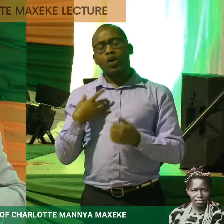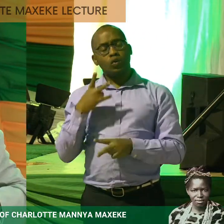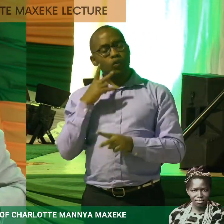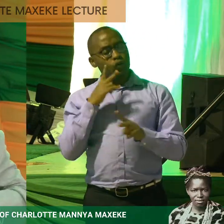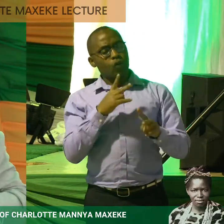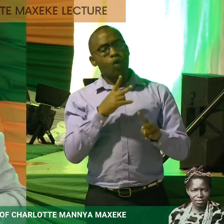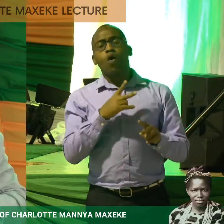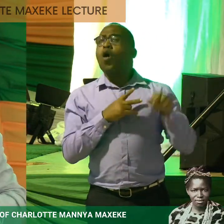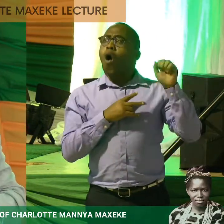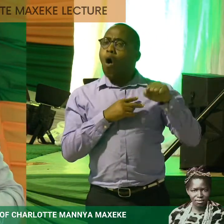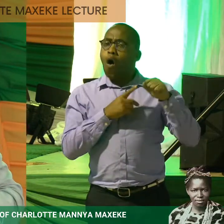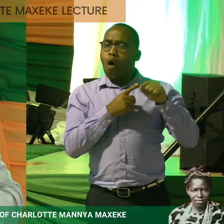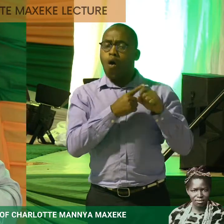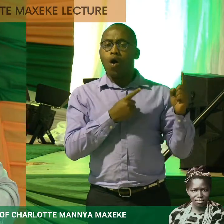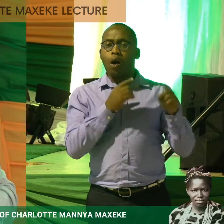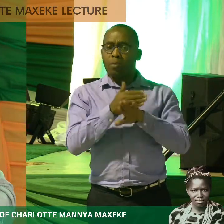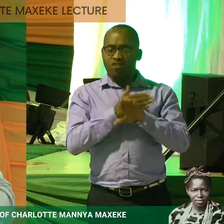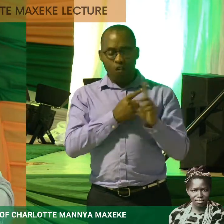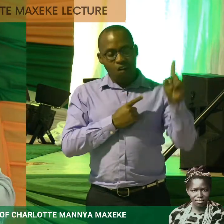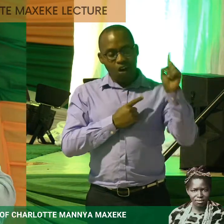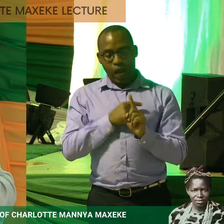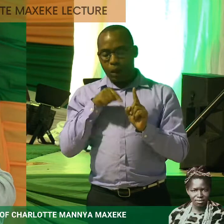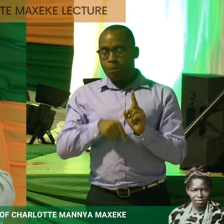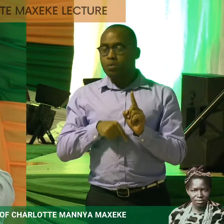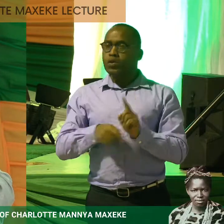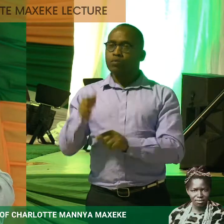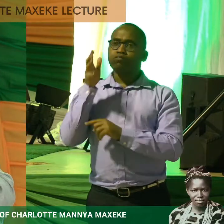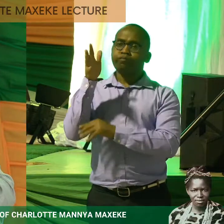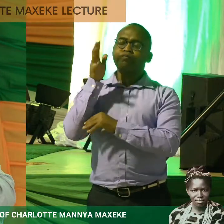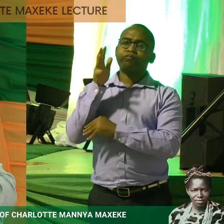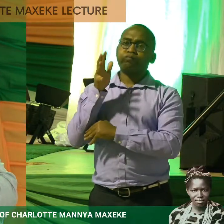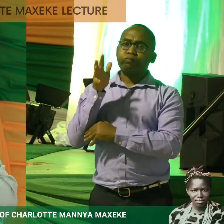njengoba ezowenza ilecture nje apha